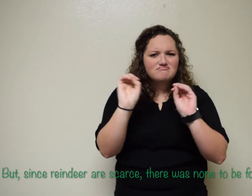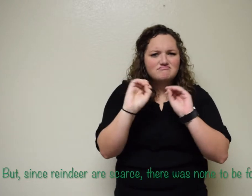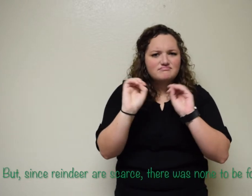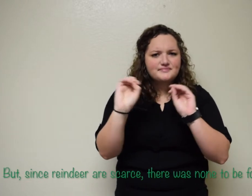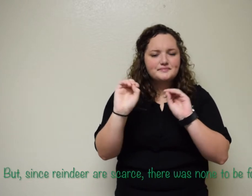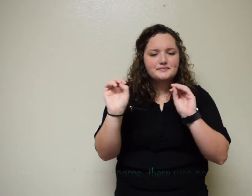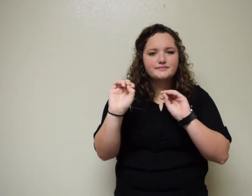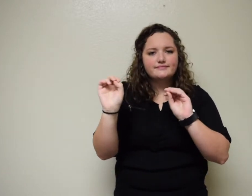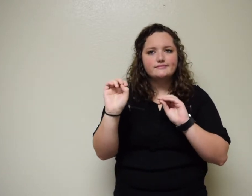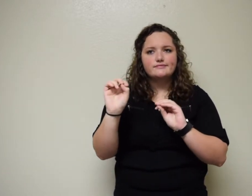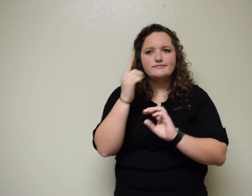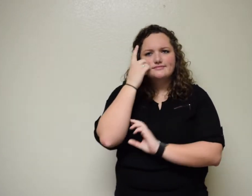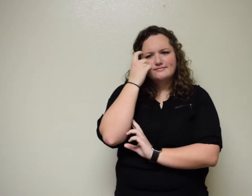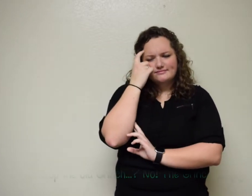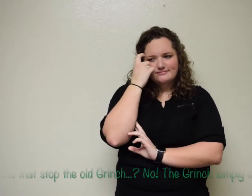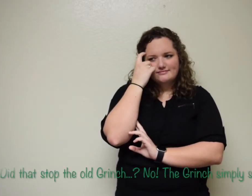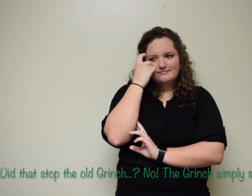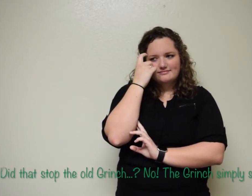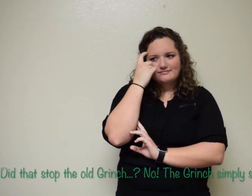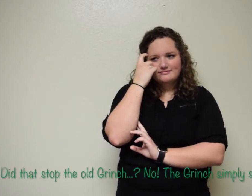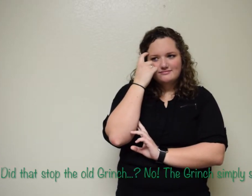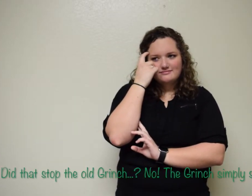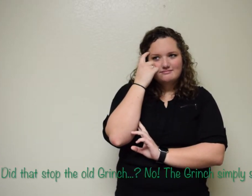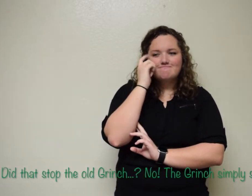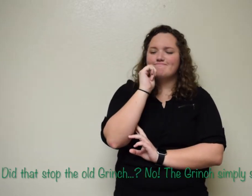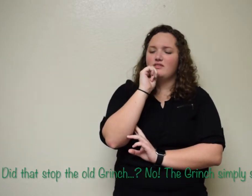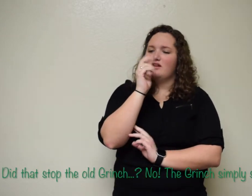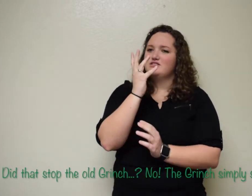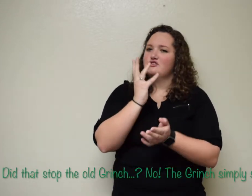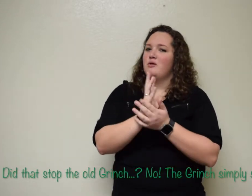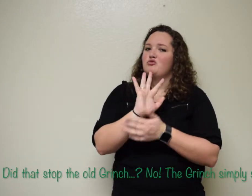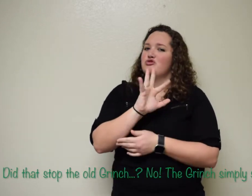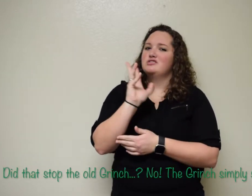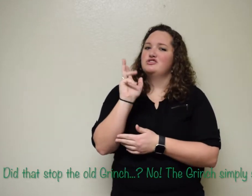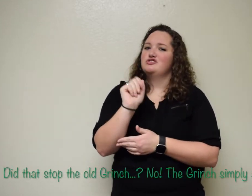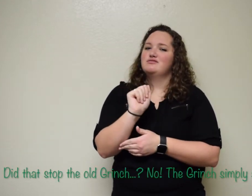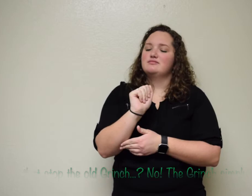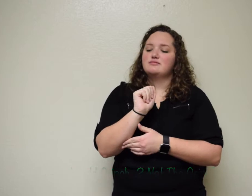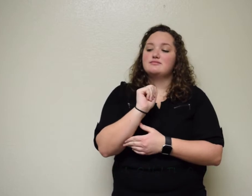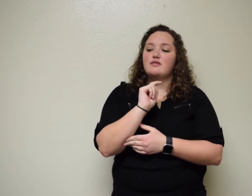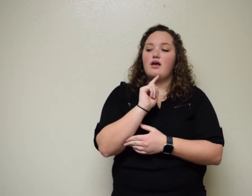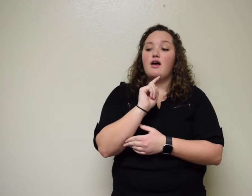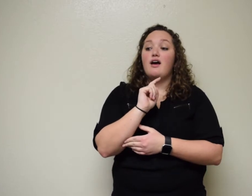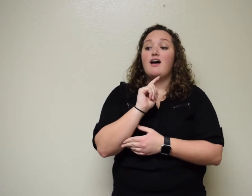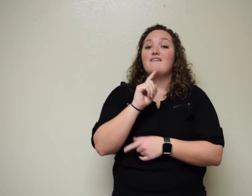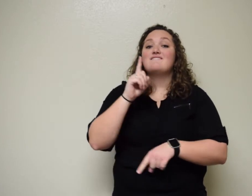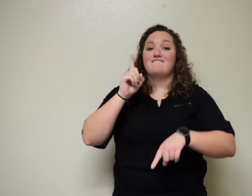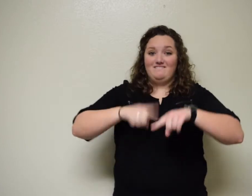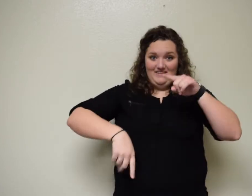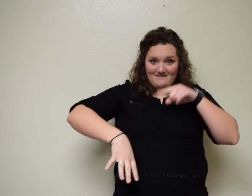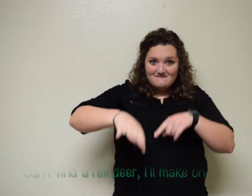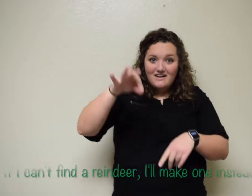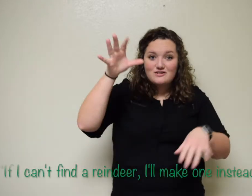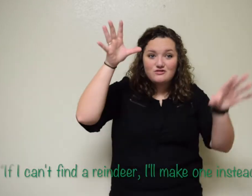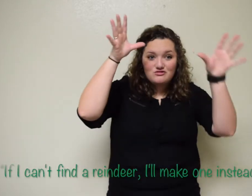to be found. Did that stop the old Grinch? No, the Grinch simply said. If I can't find a reindeer,